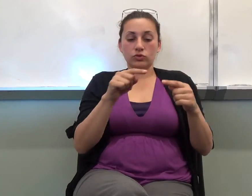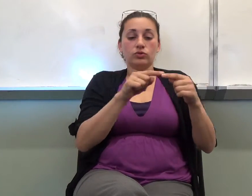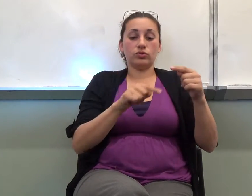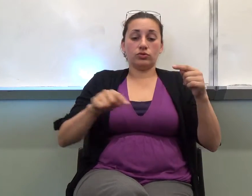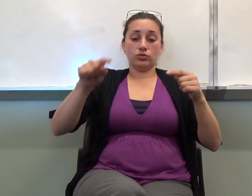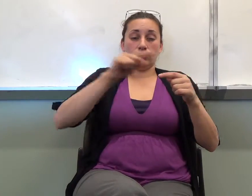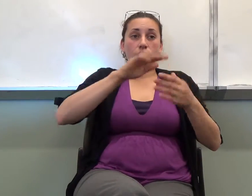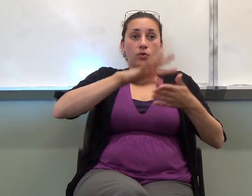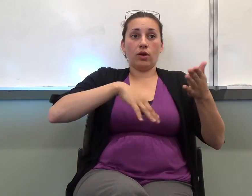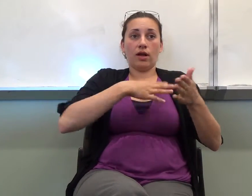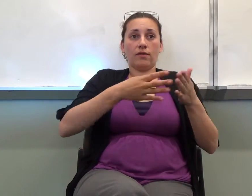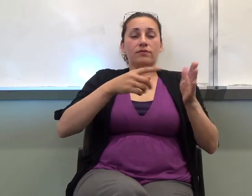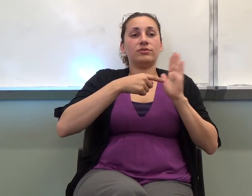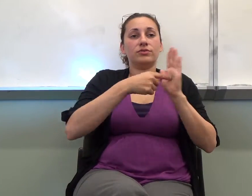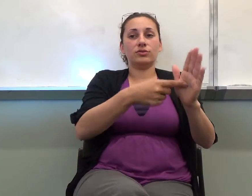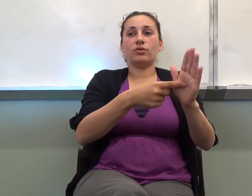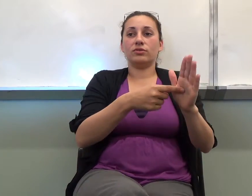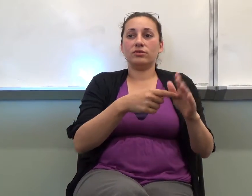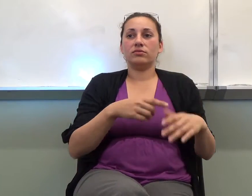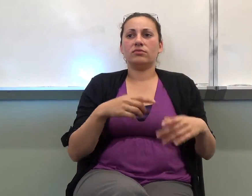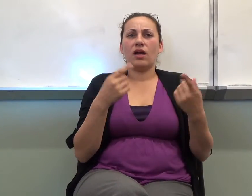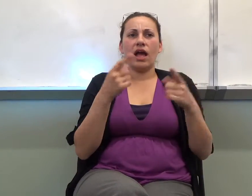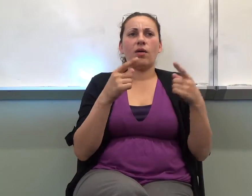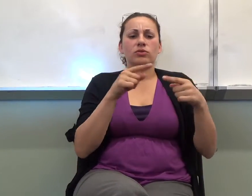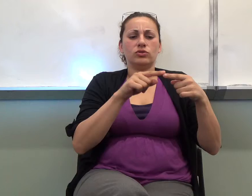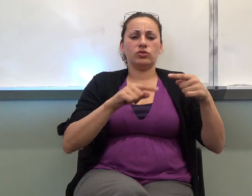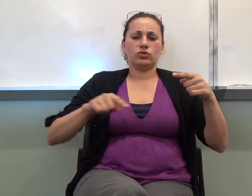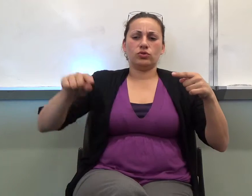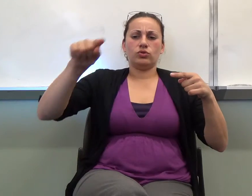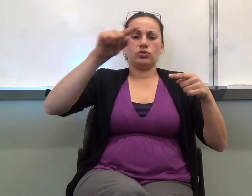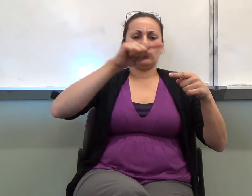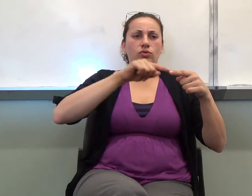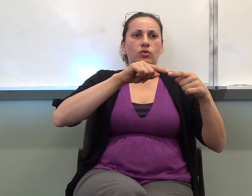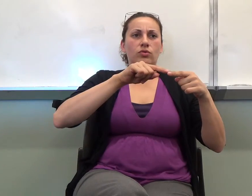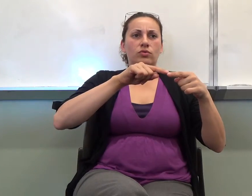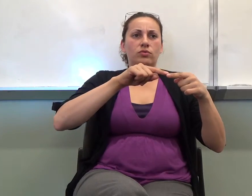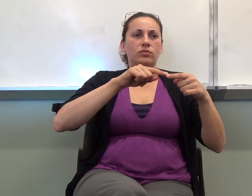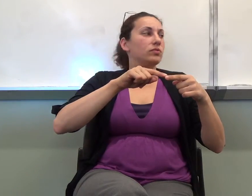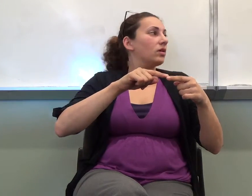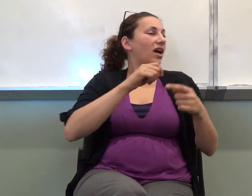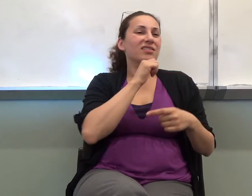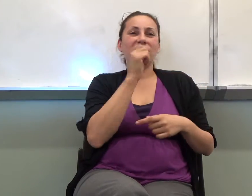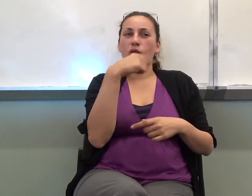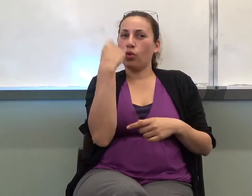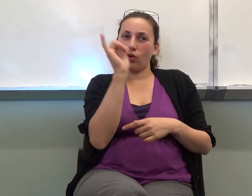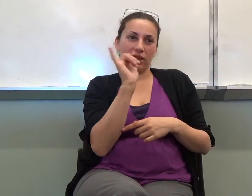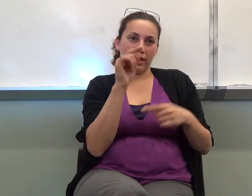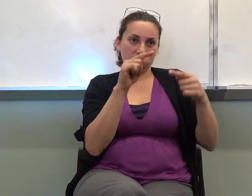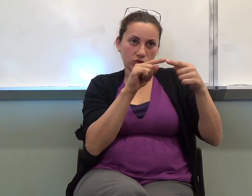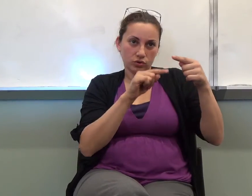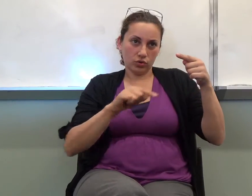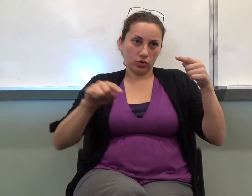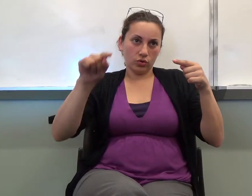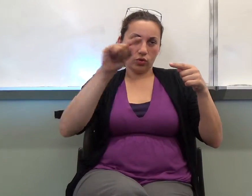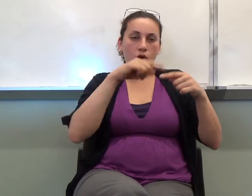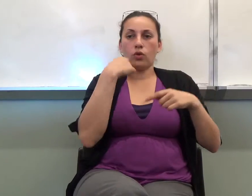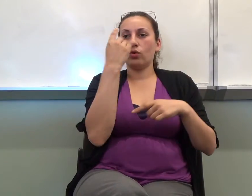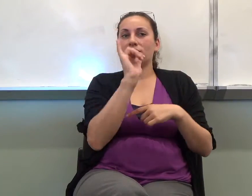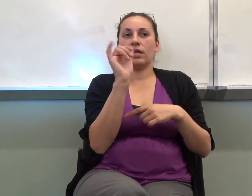And there it is. Now, what's happened to this circle is that it's tilted on edge, so it doesn't look like a circle anymore. It looks like an oval. That's okay. It's still